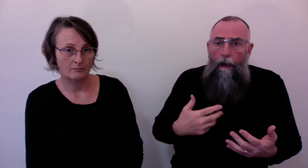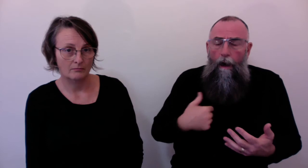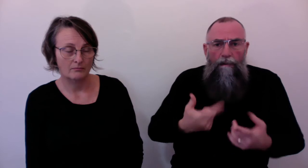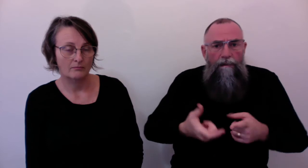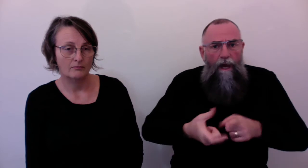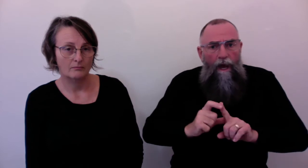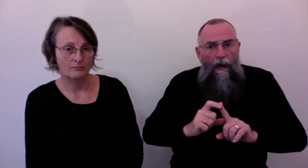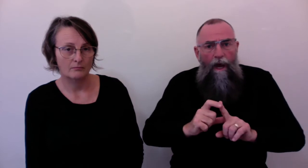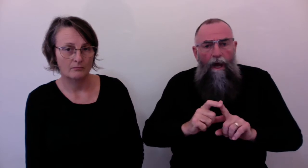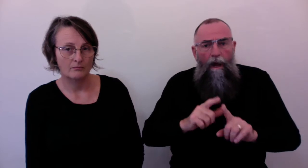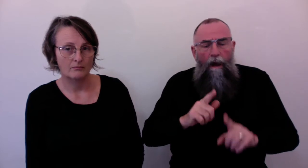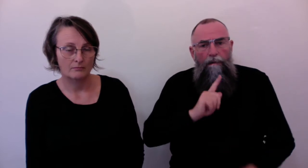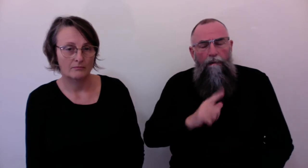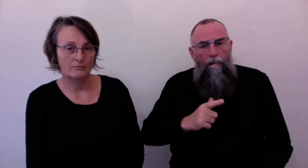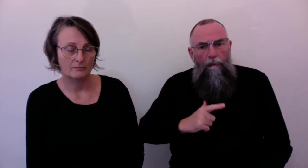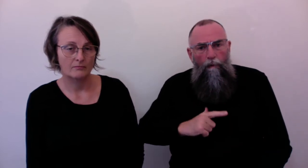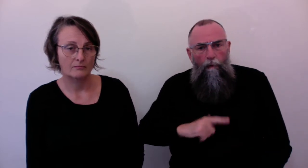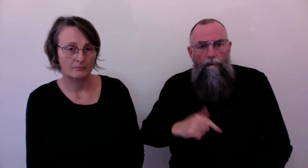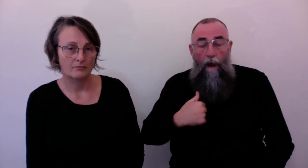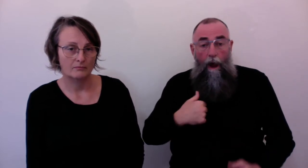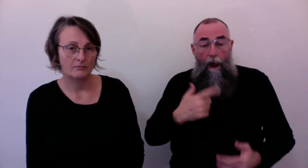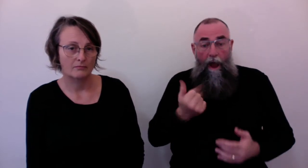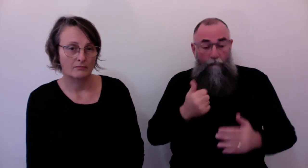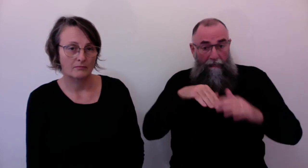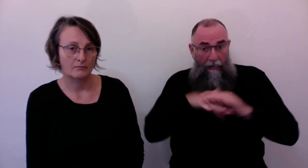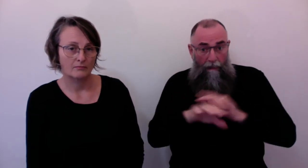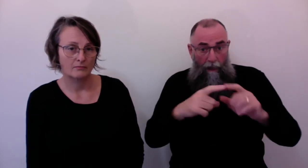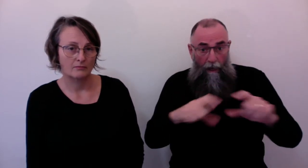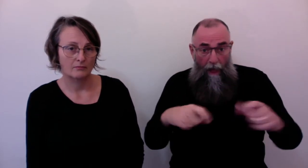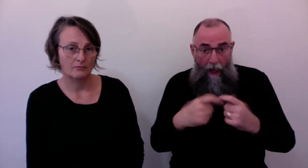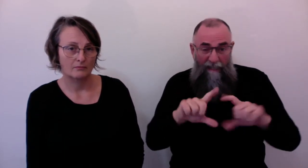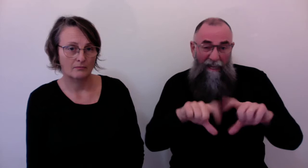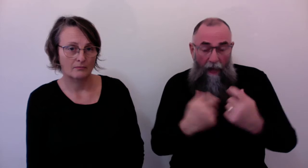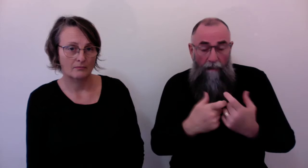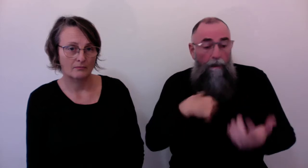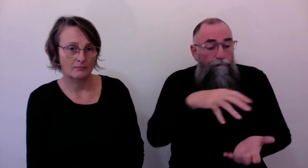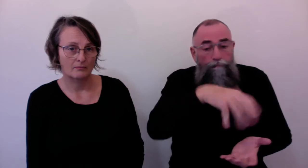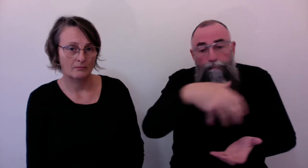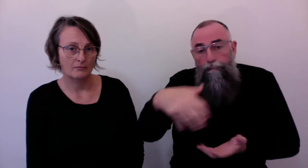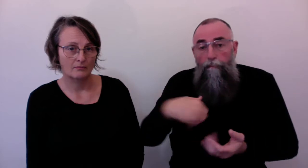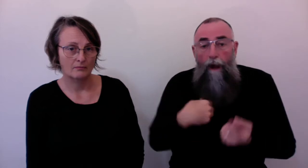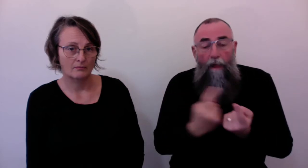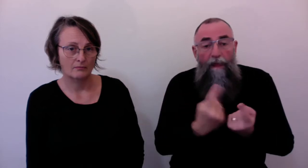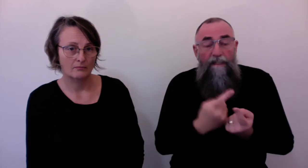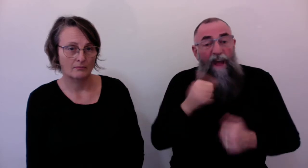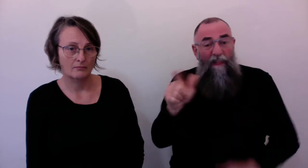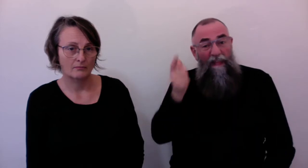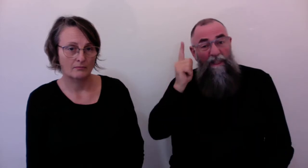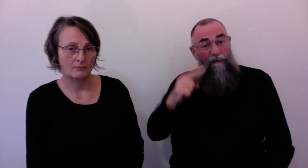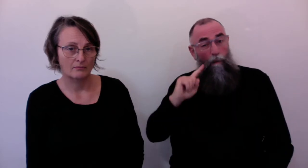I had to go back into class to pack up my stuff. And she told everyone that I chose